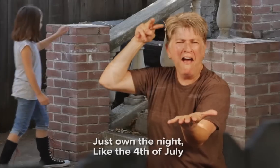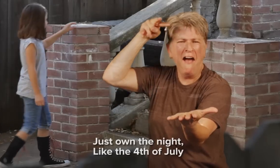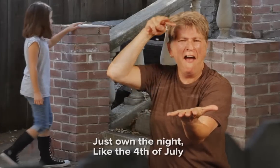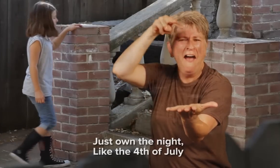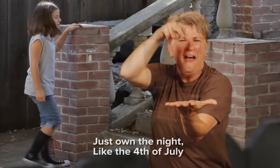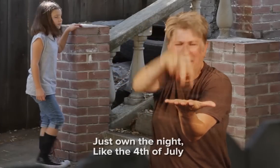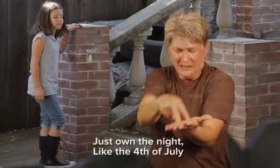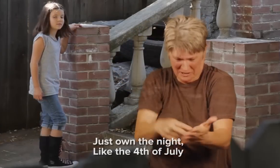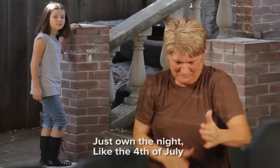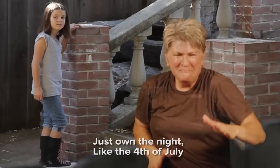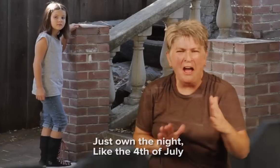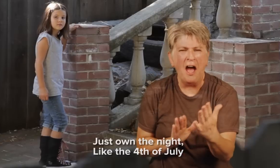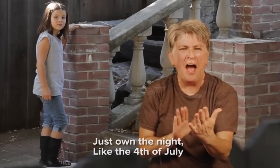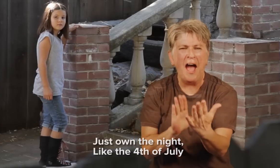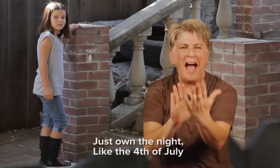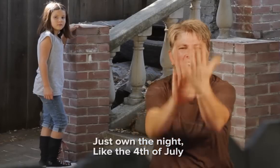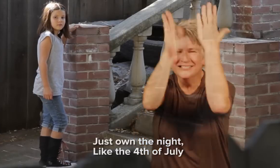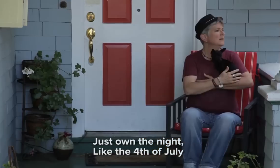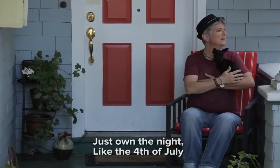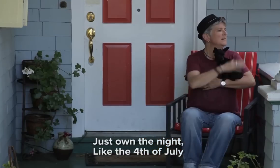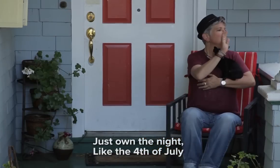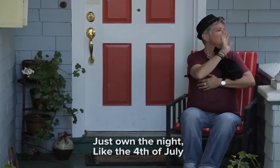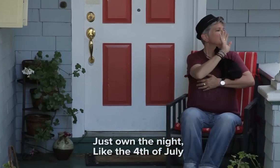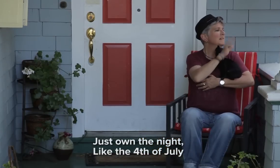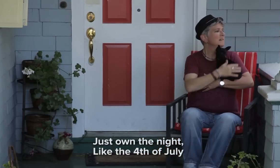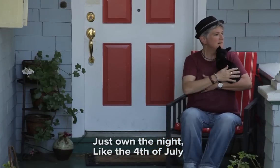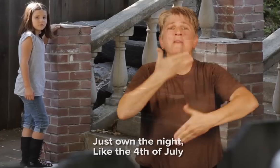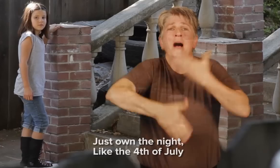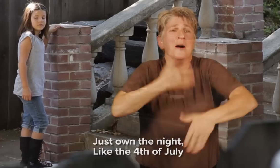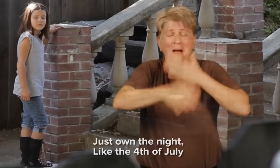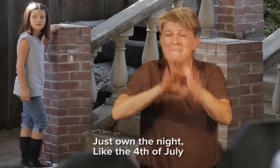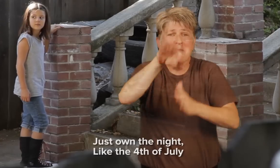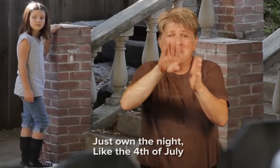let it